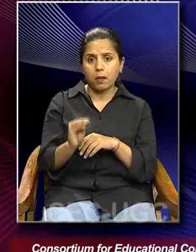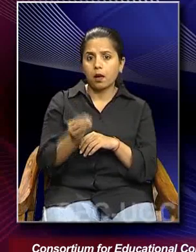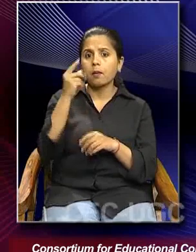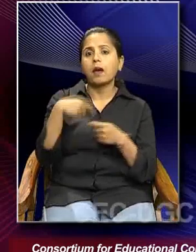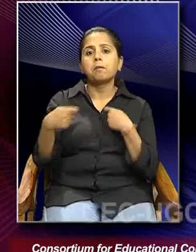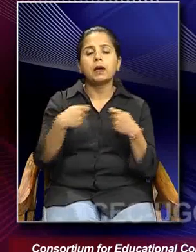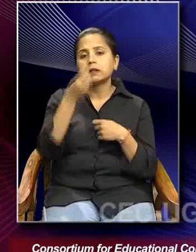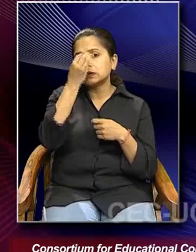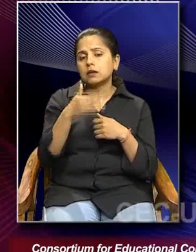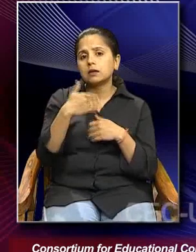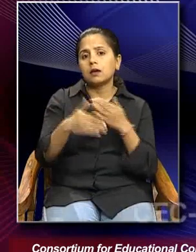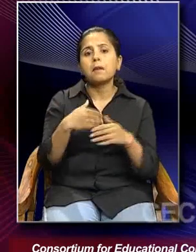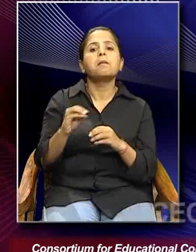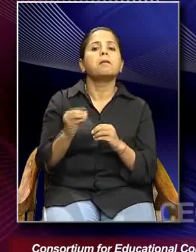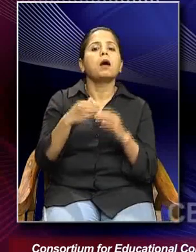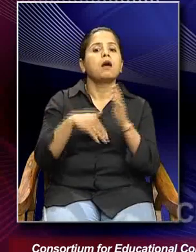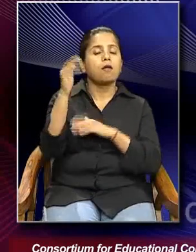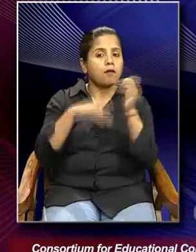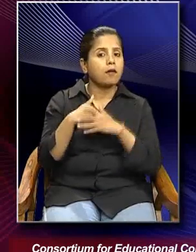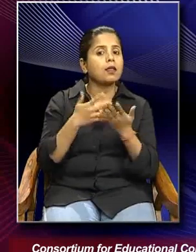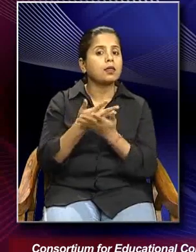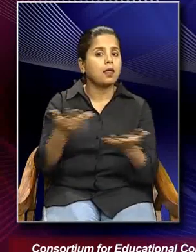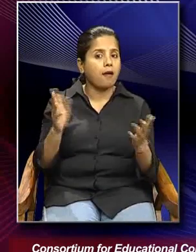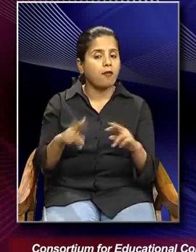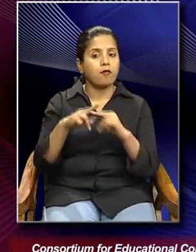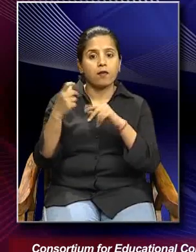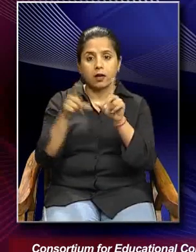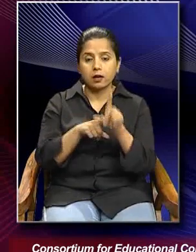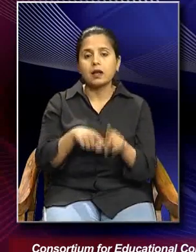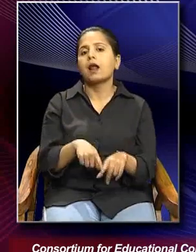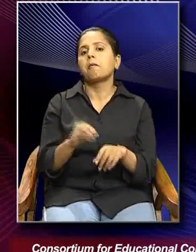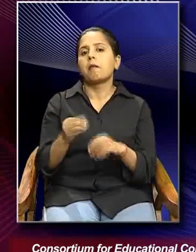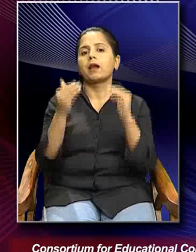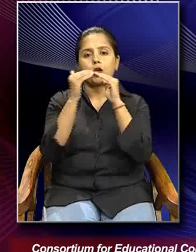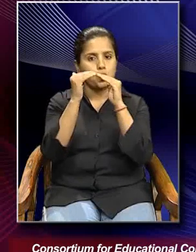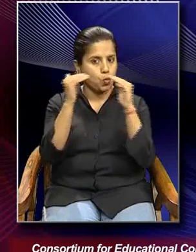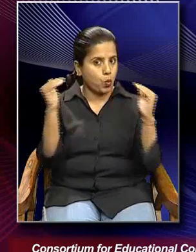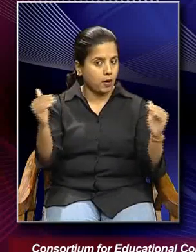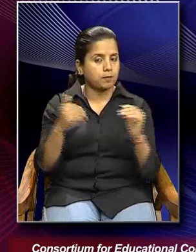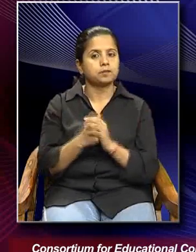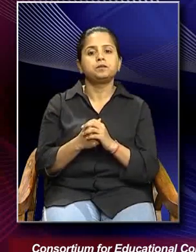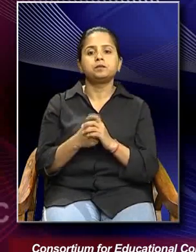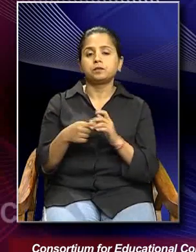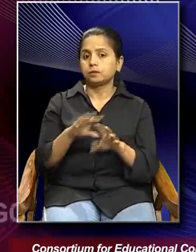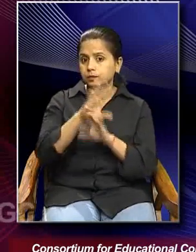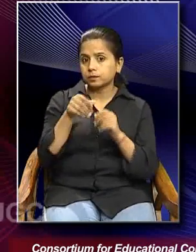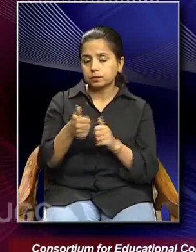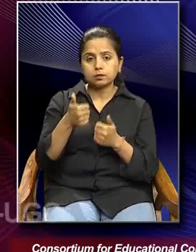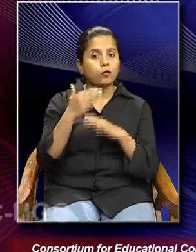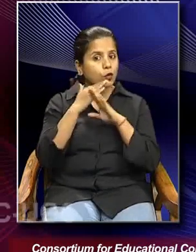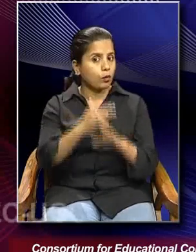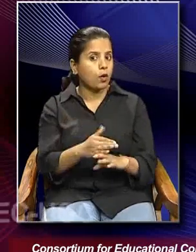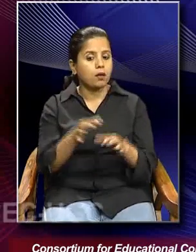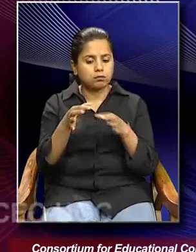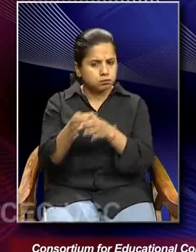doing business, better infrastructure facilities, greater equalities, for and greater protection for